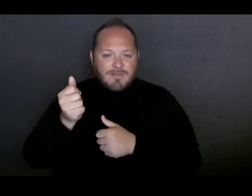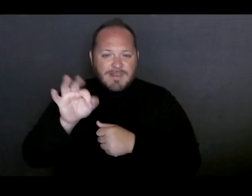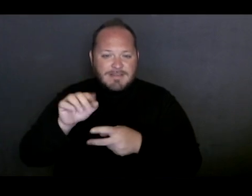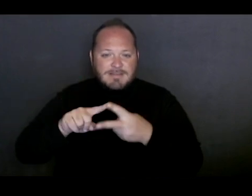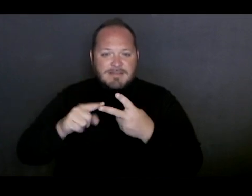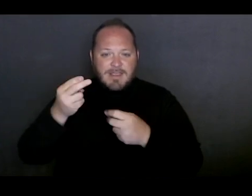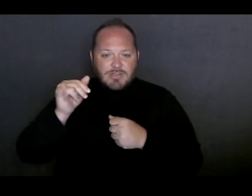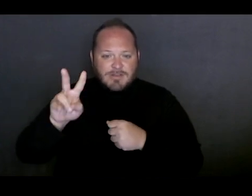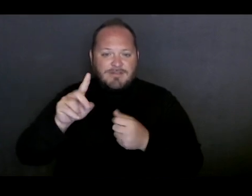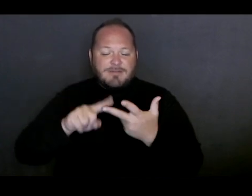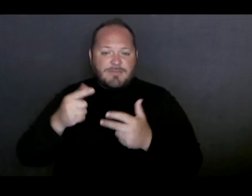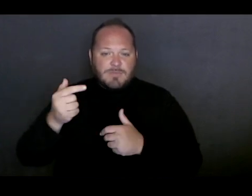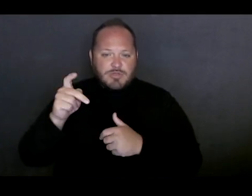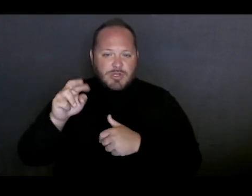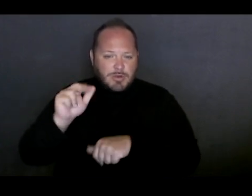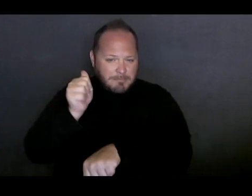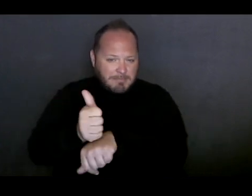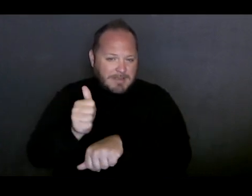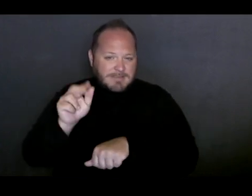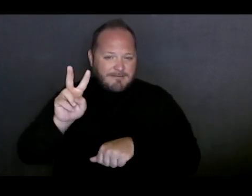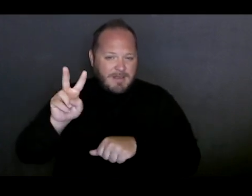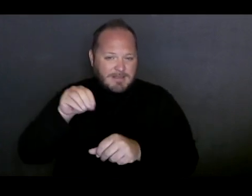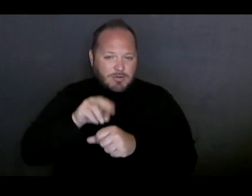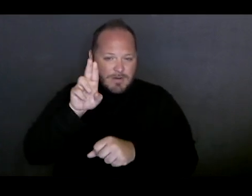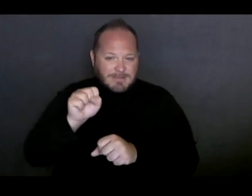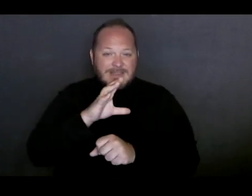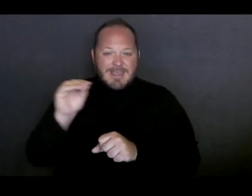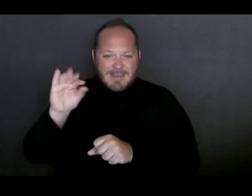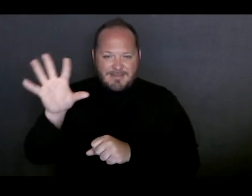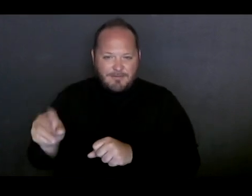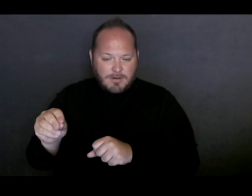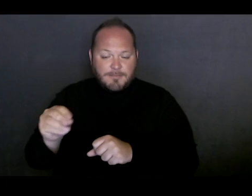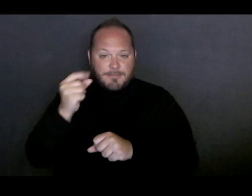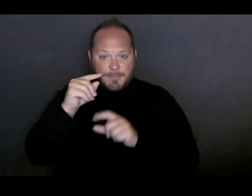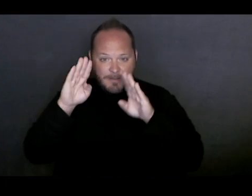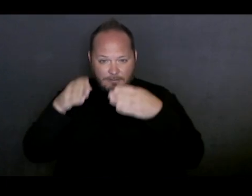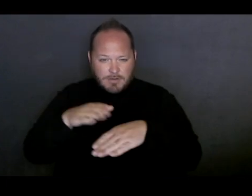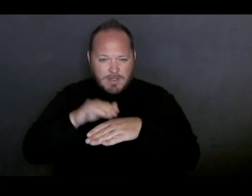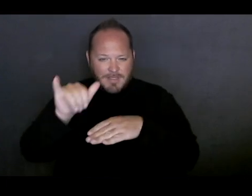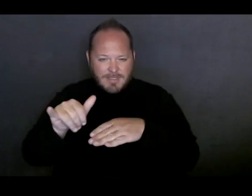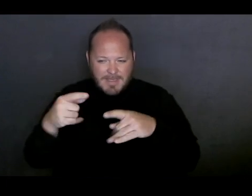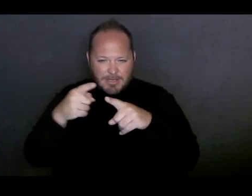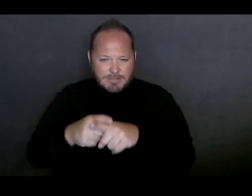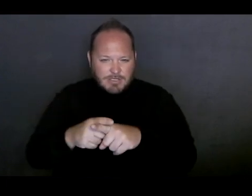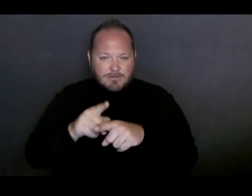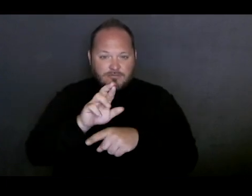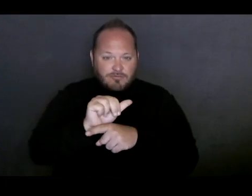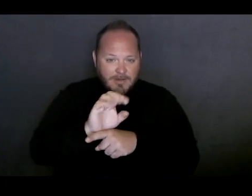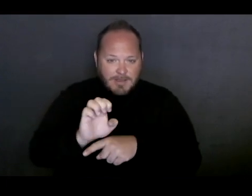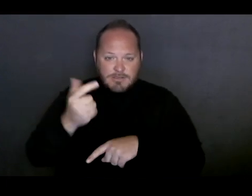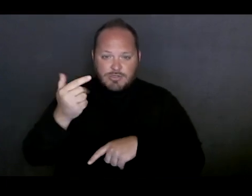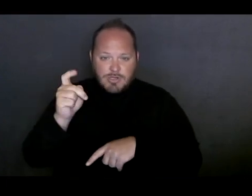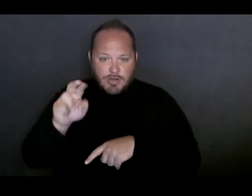and gender-based violence in the United States and sub-Saharan Africa, with a focus on the intersection of race, gender, and